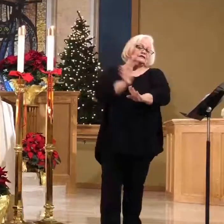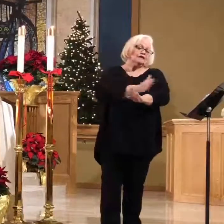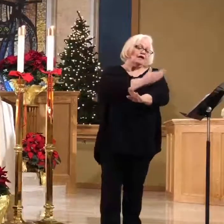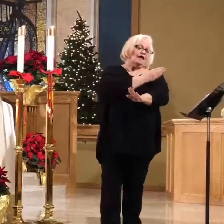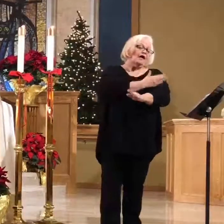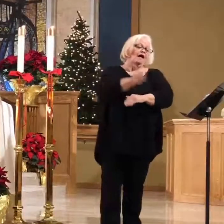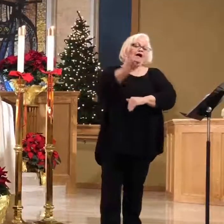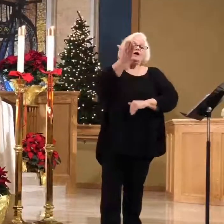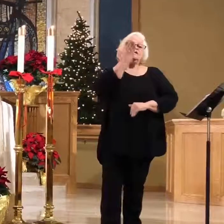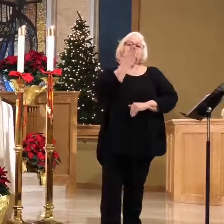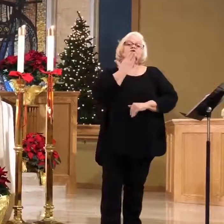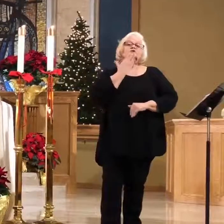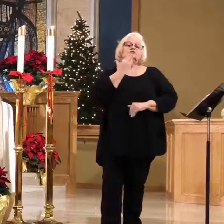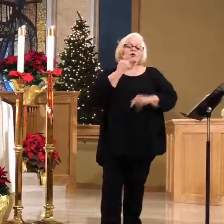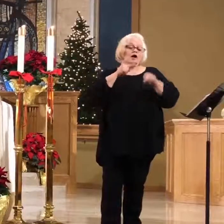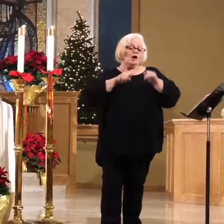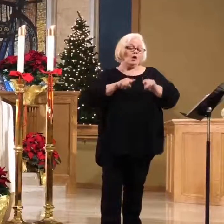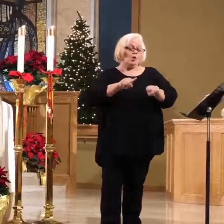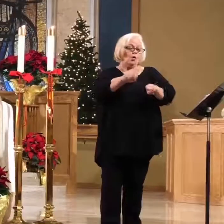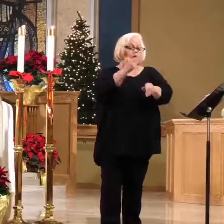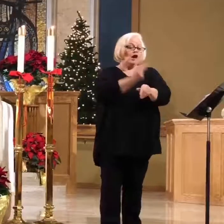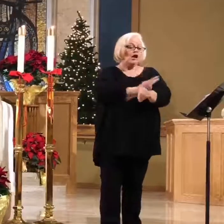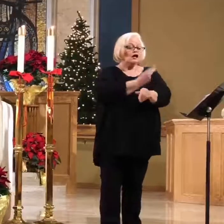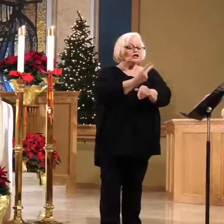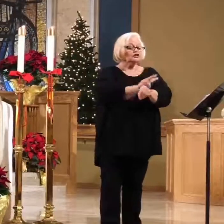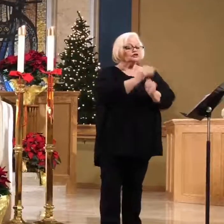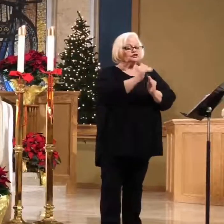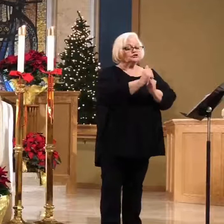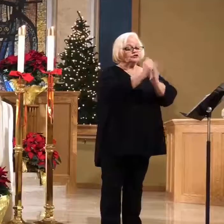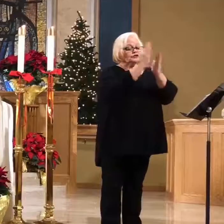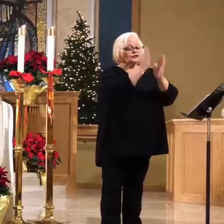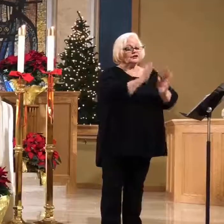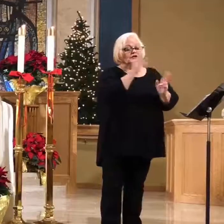while shepherds watch are